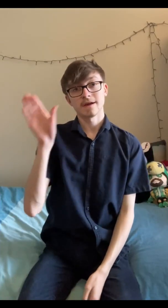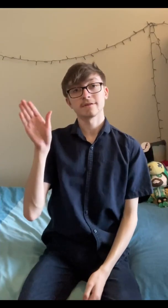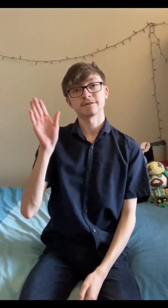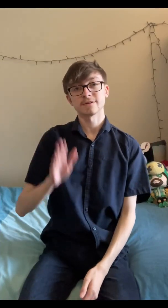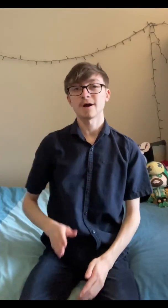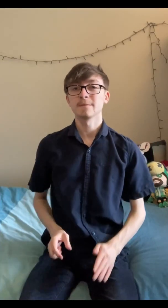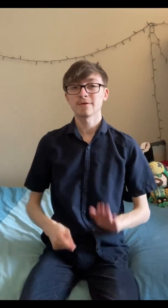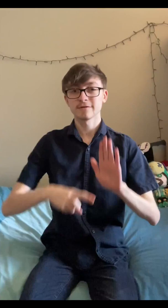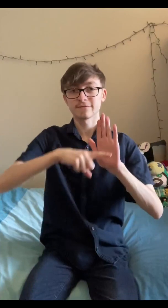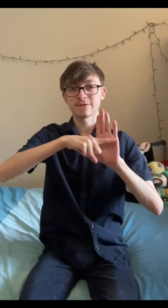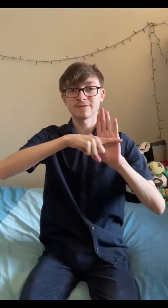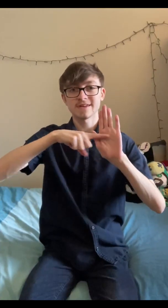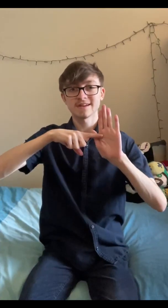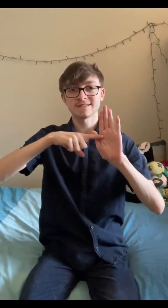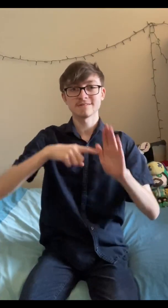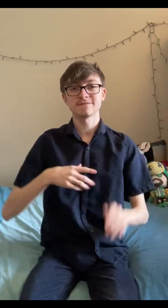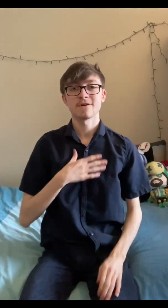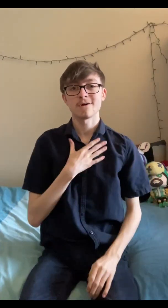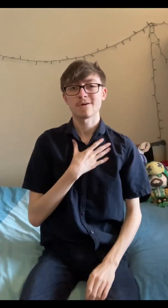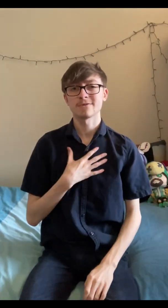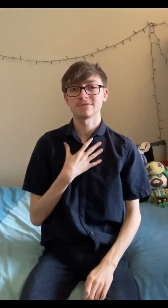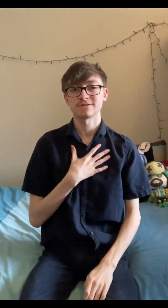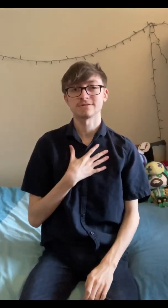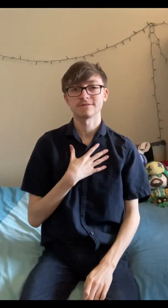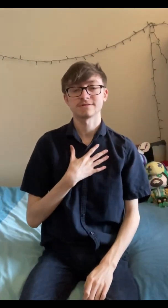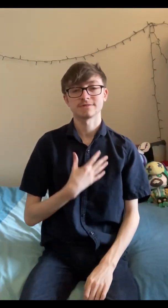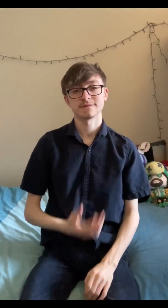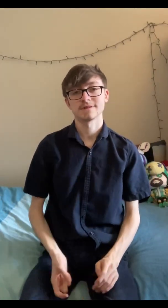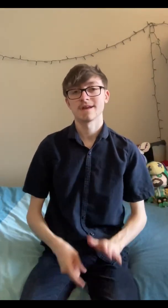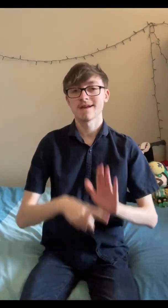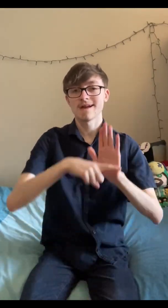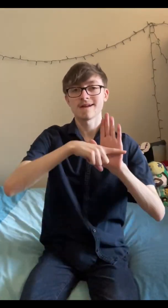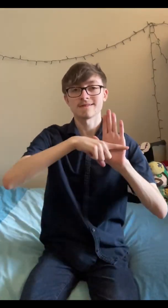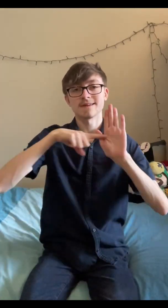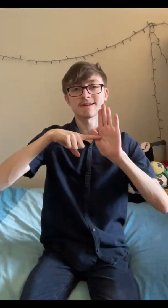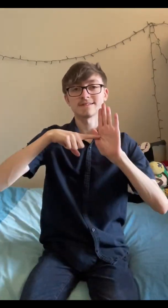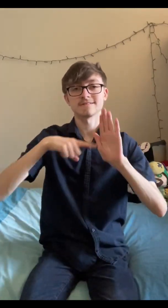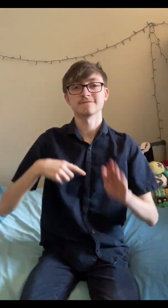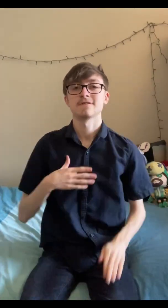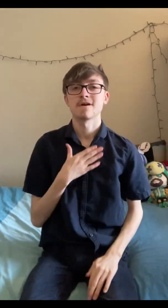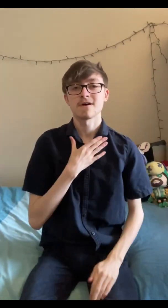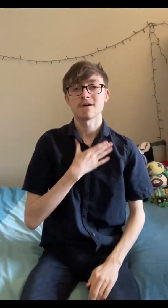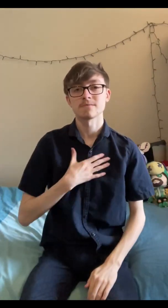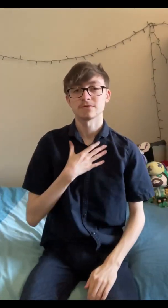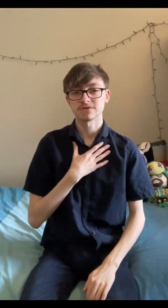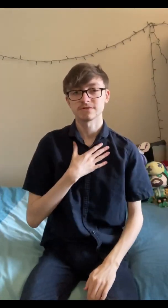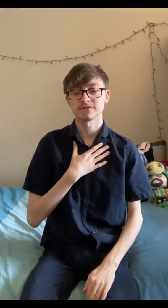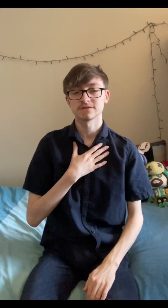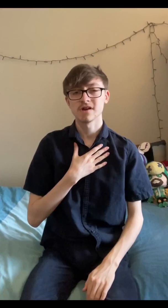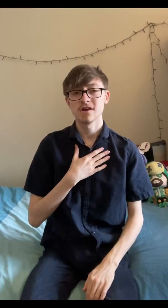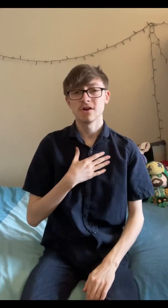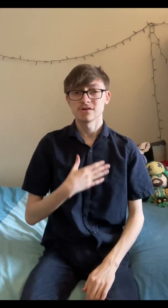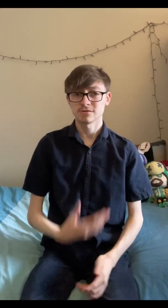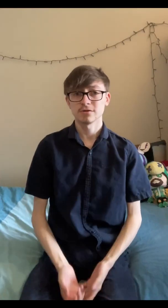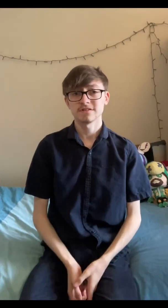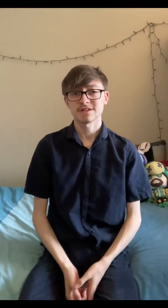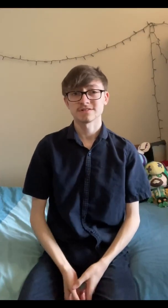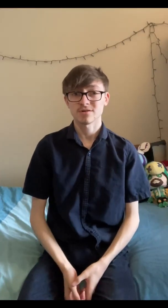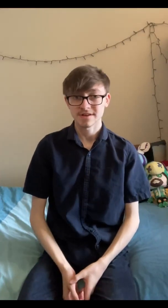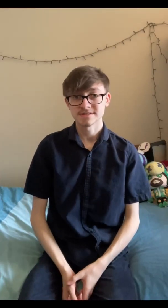Hello, I'm going through negative emotions. Negative emotions. So a lot of these signs are quite